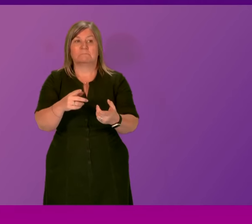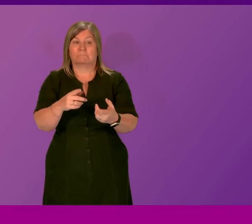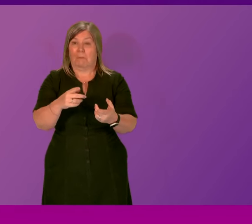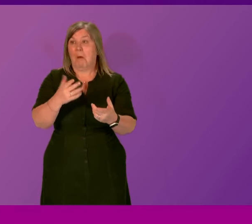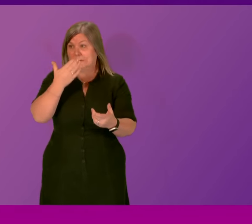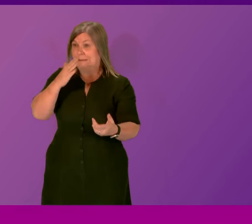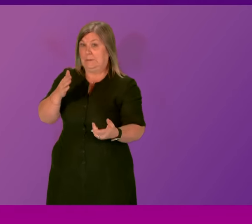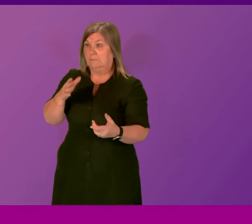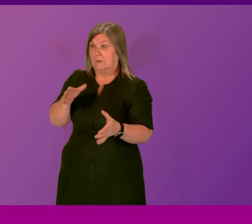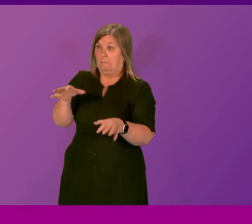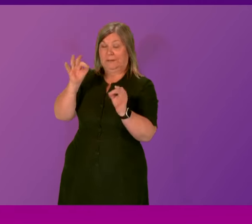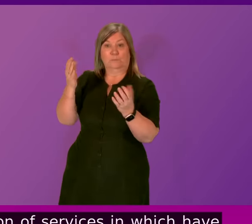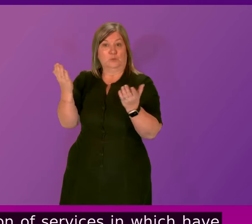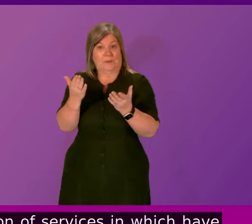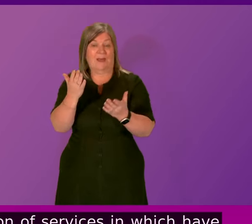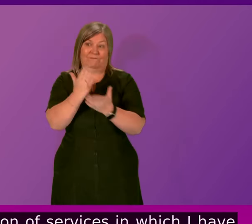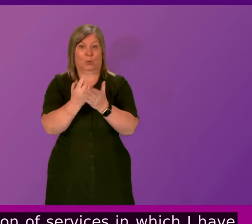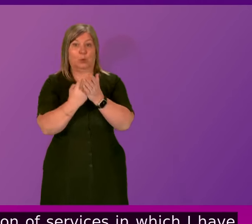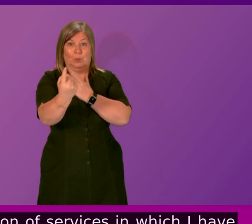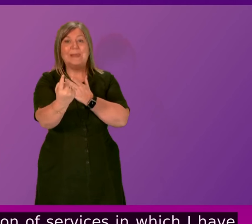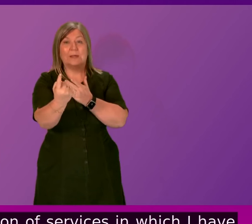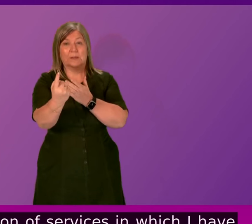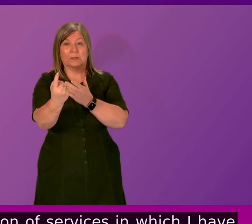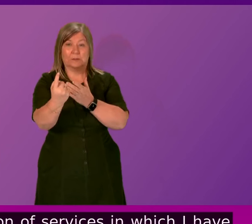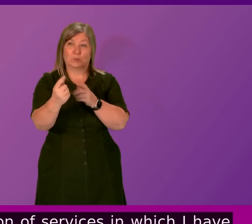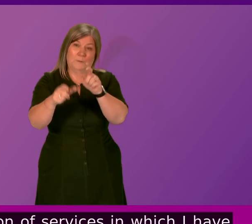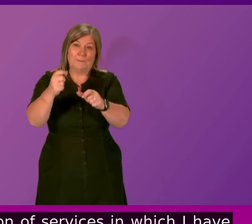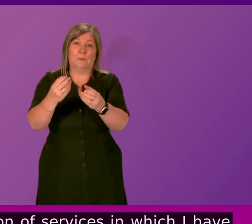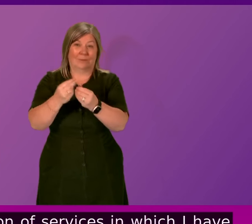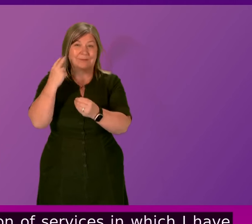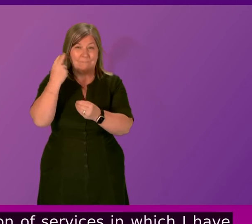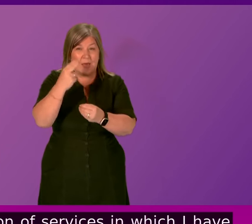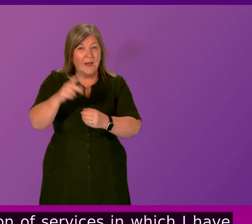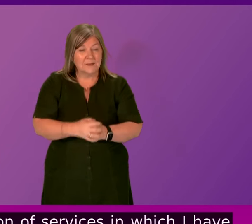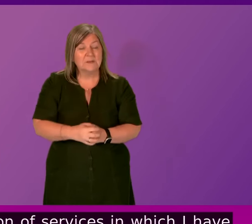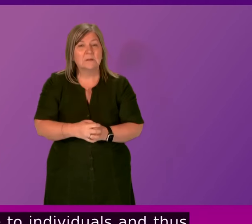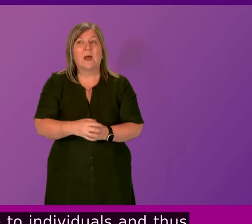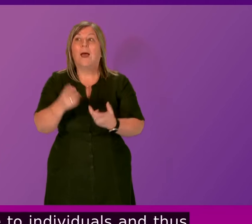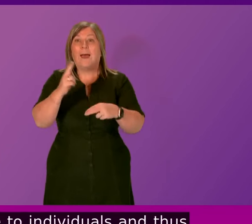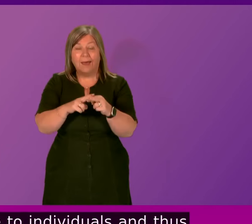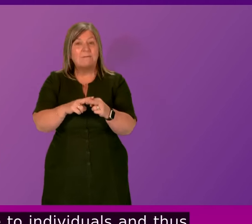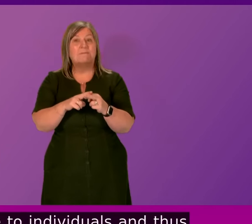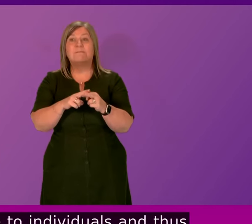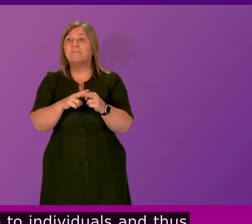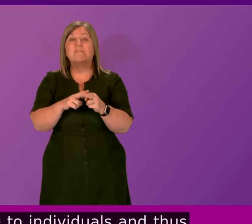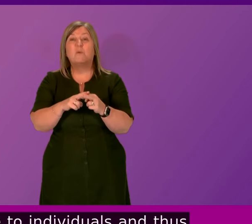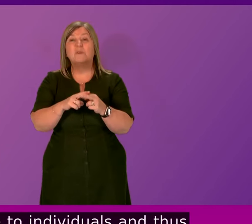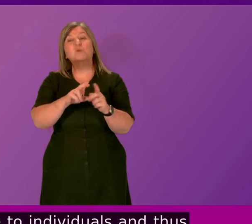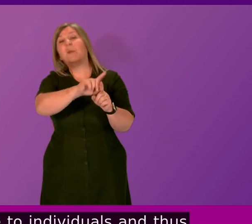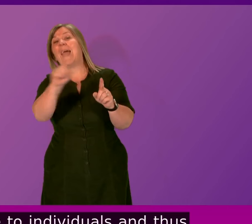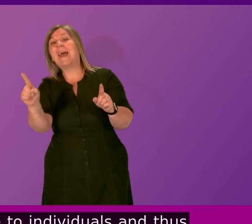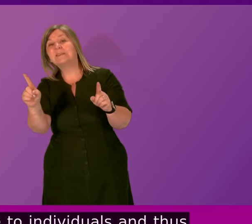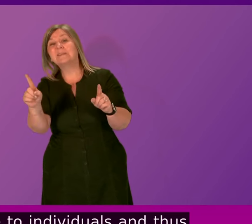today are very unique to individuals in this community. And if we miss early on